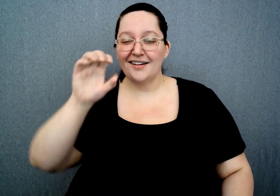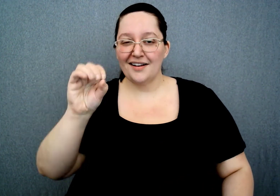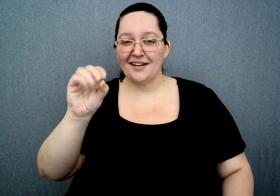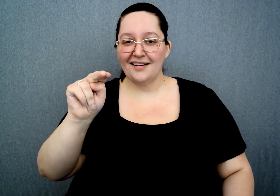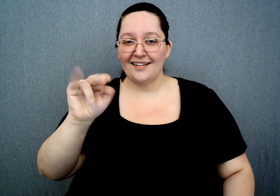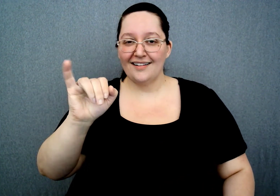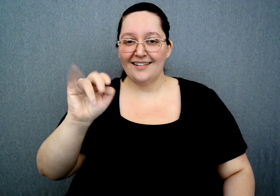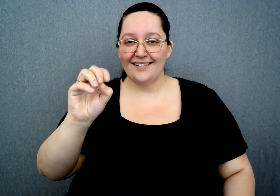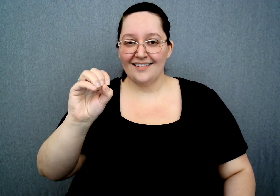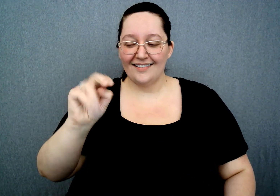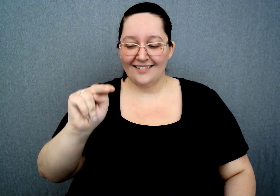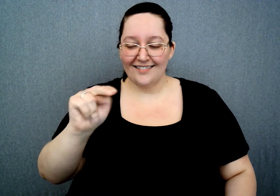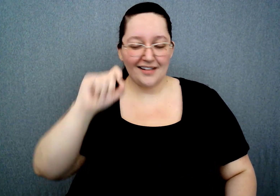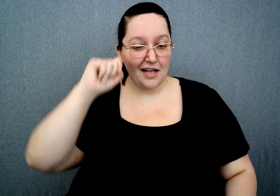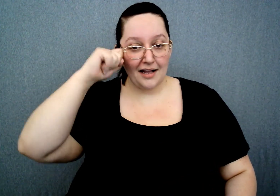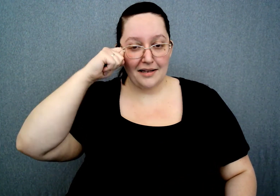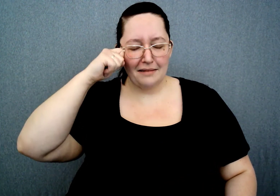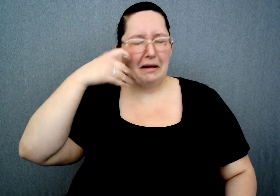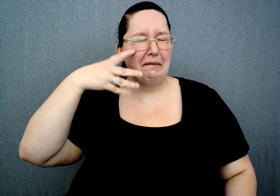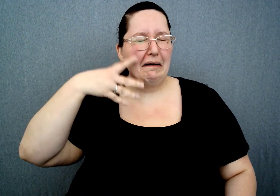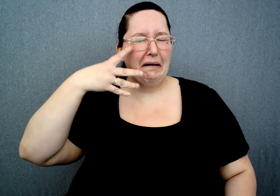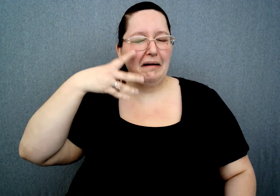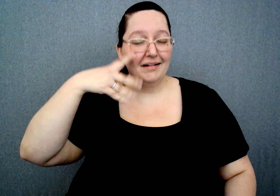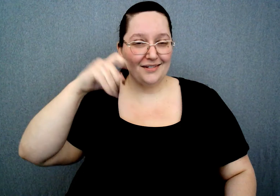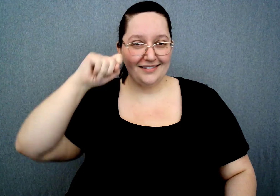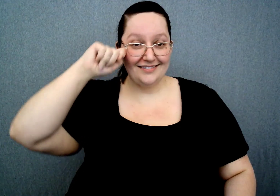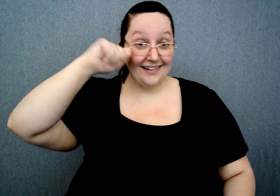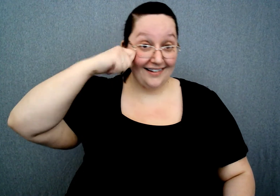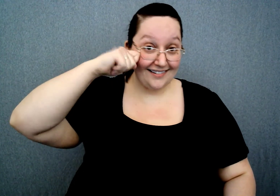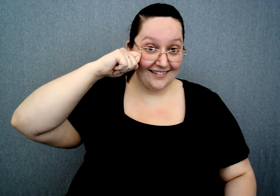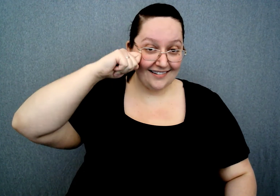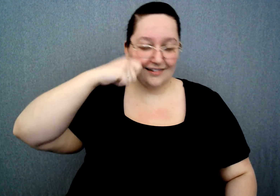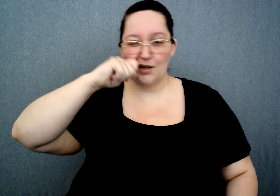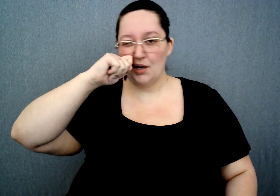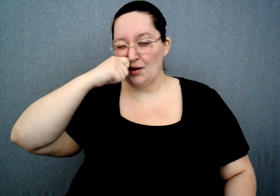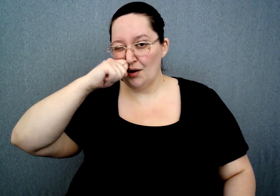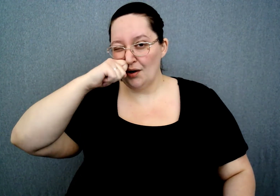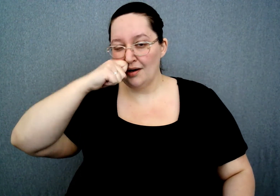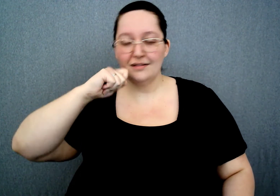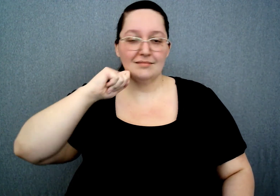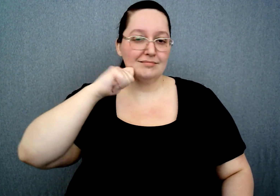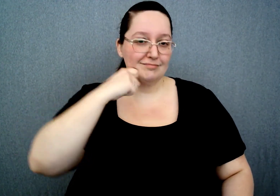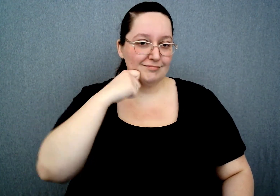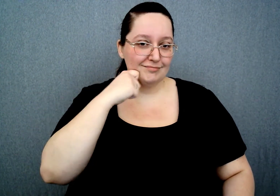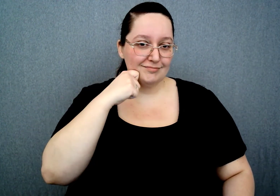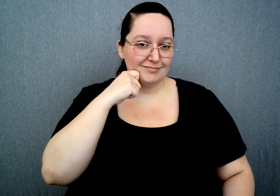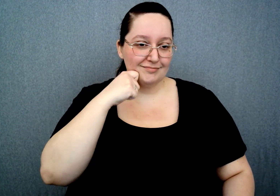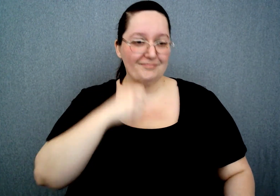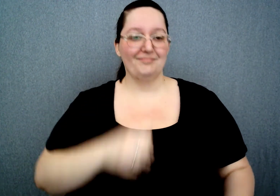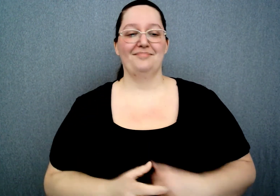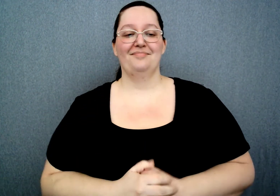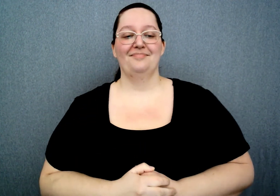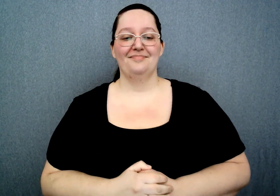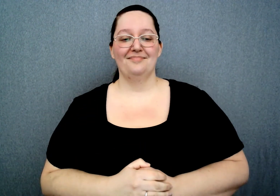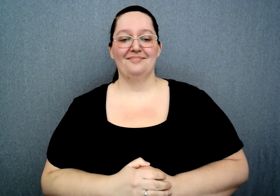would that be? Onion. Right? They make you cry. Onions, garlic, and apples.